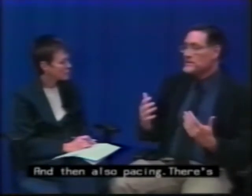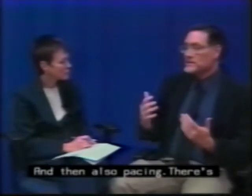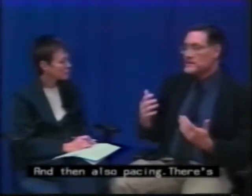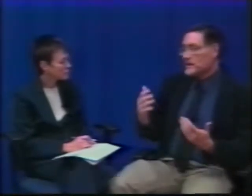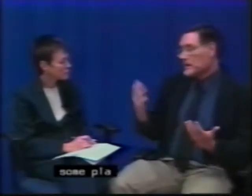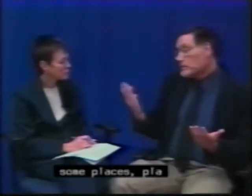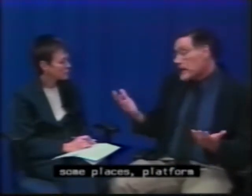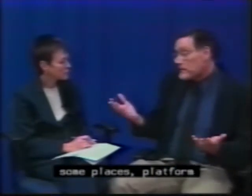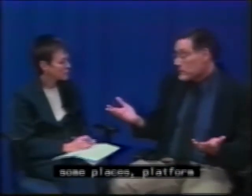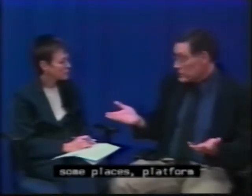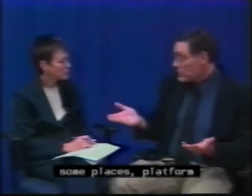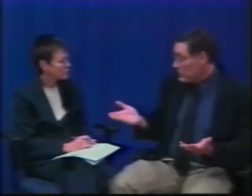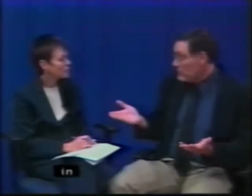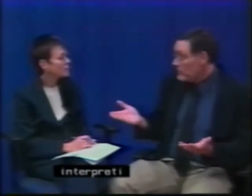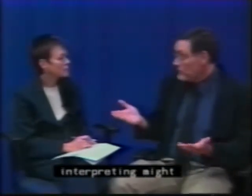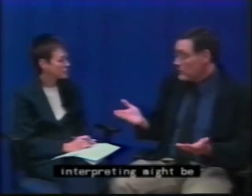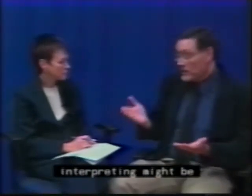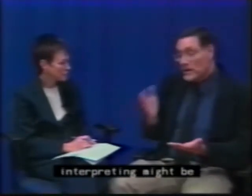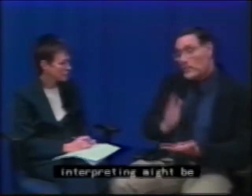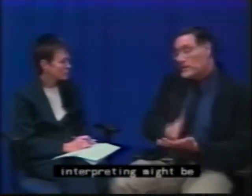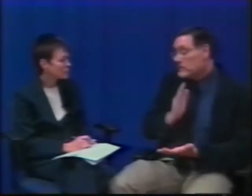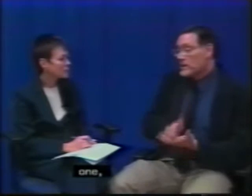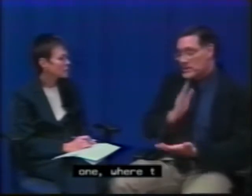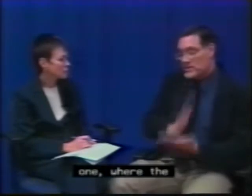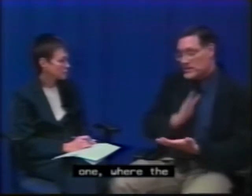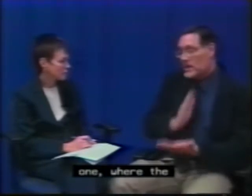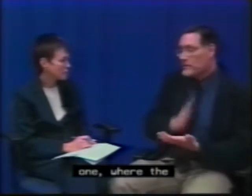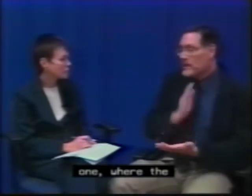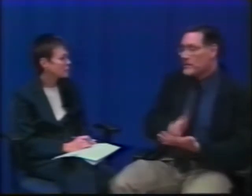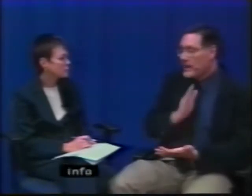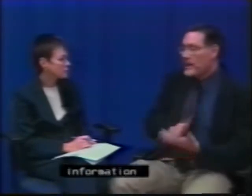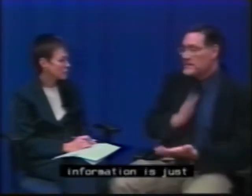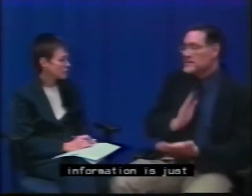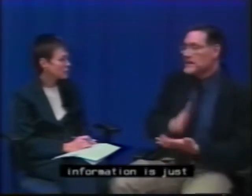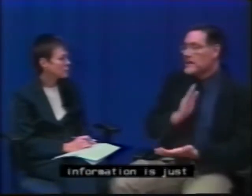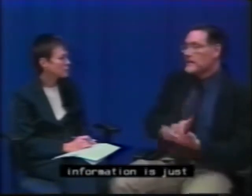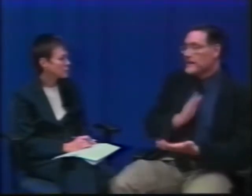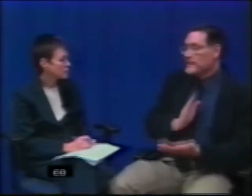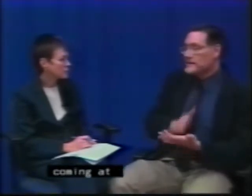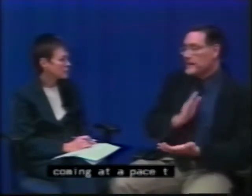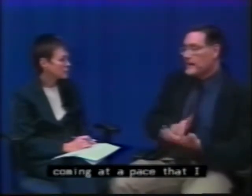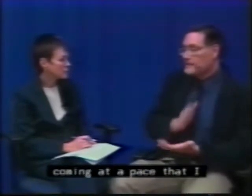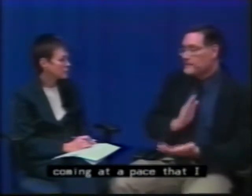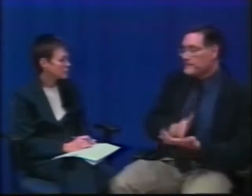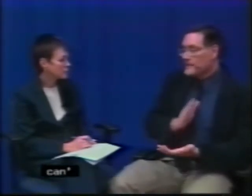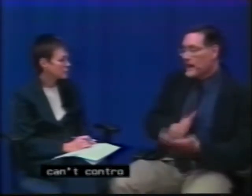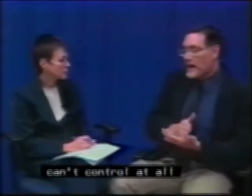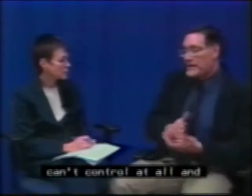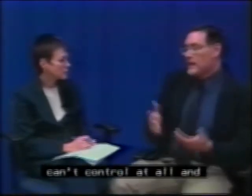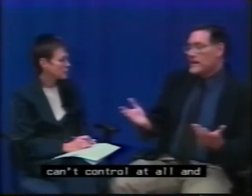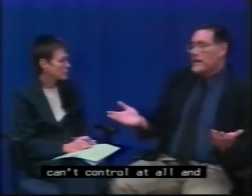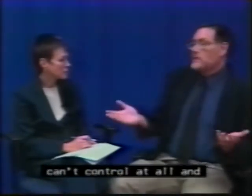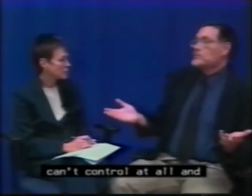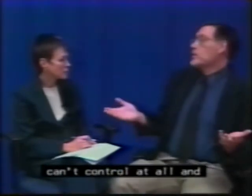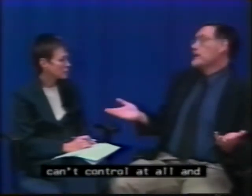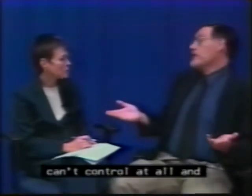places, platform interpreting might be one, where the information is just coming at a pace that it can't control at